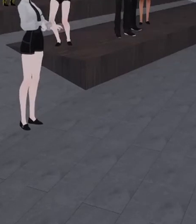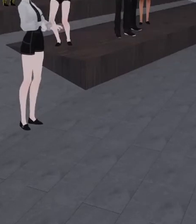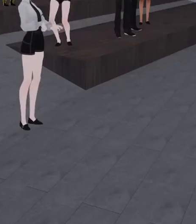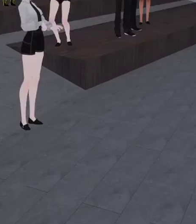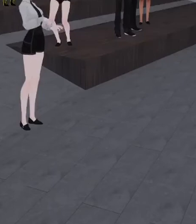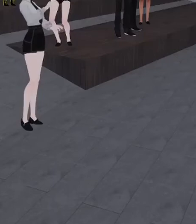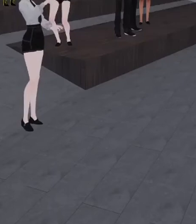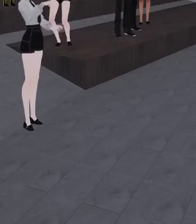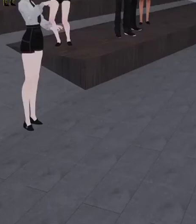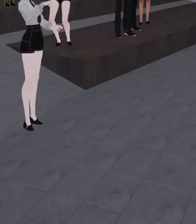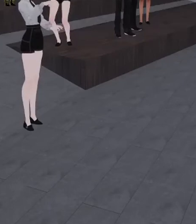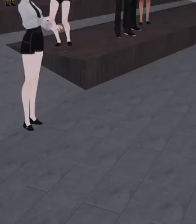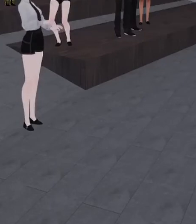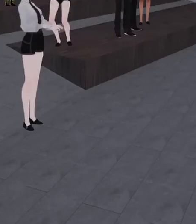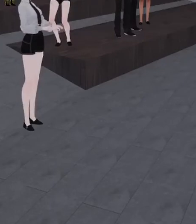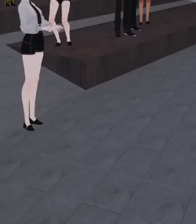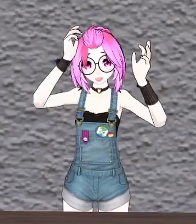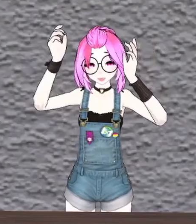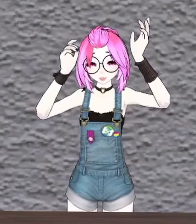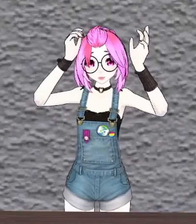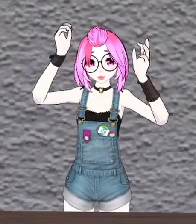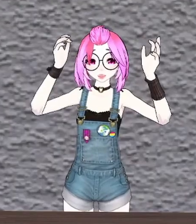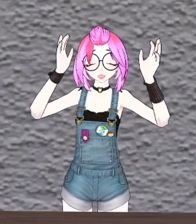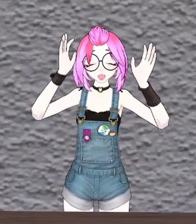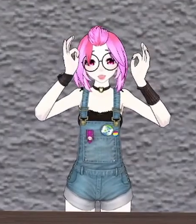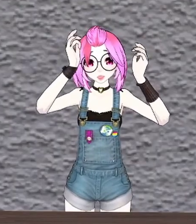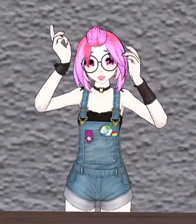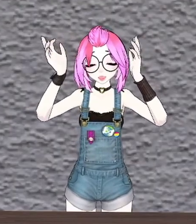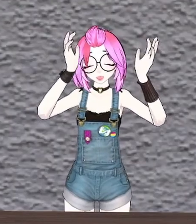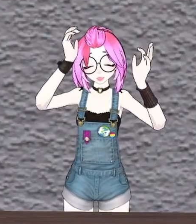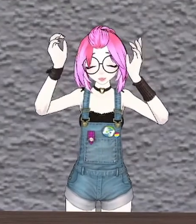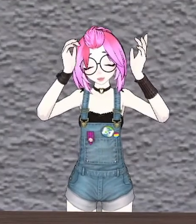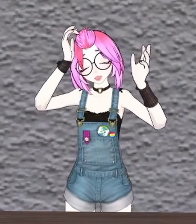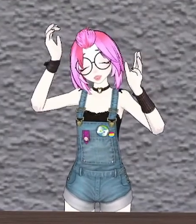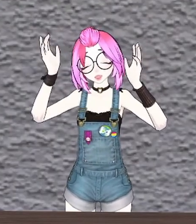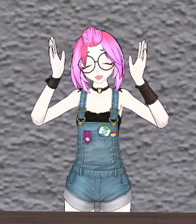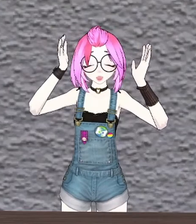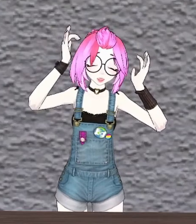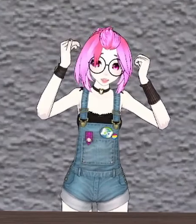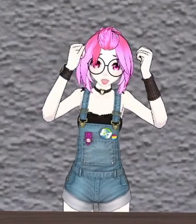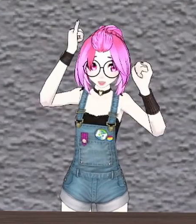Concept. So I've seen concept because this is like creative or